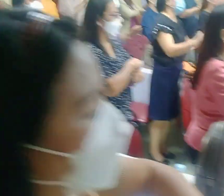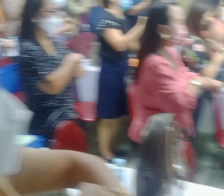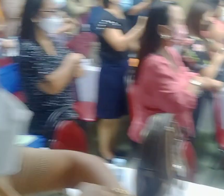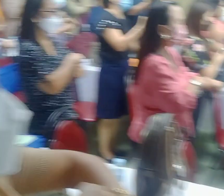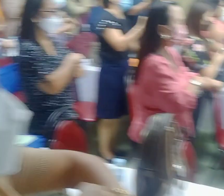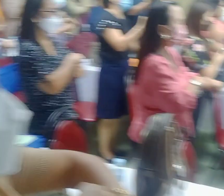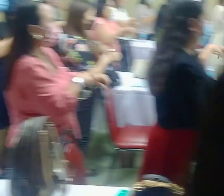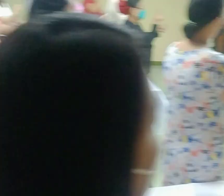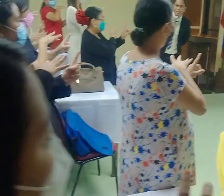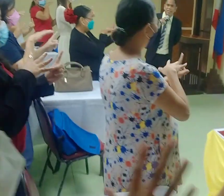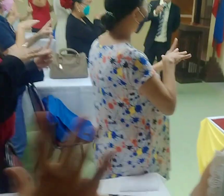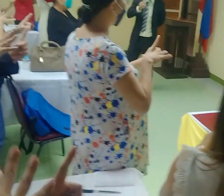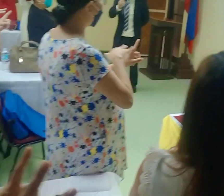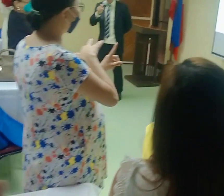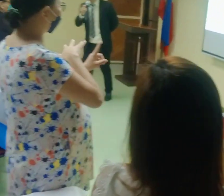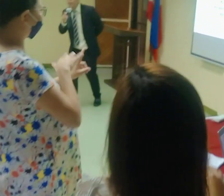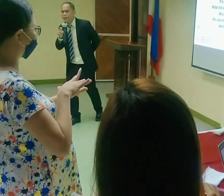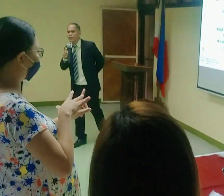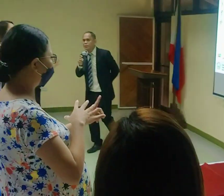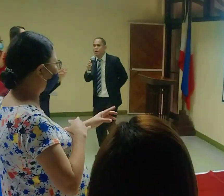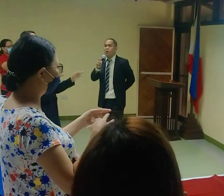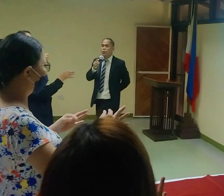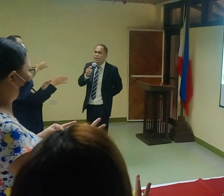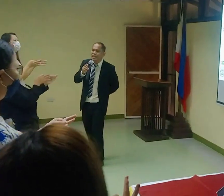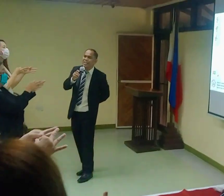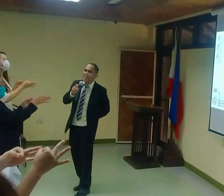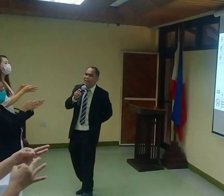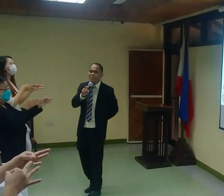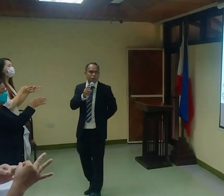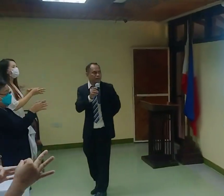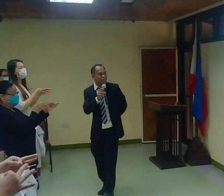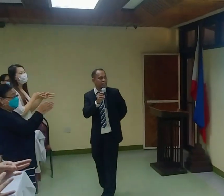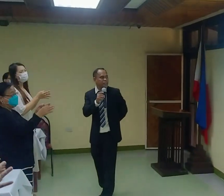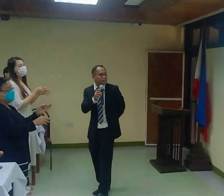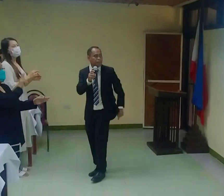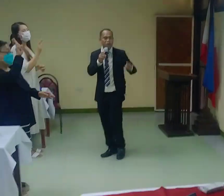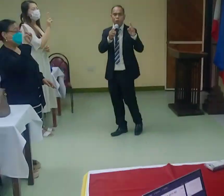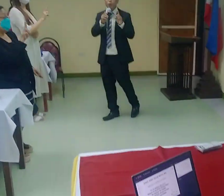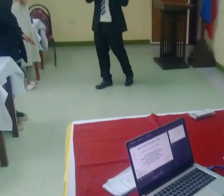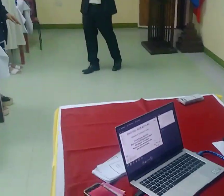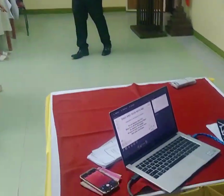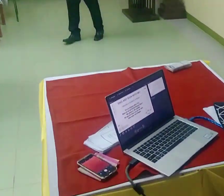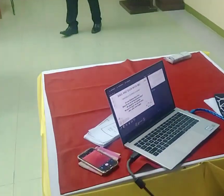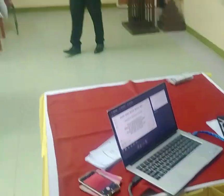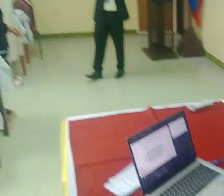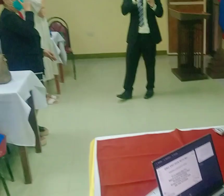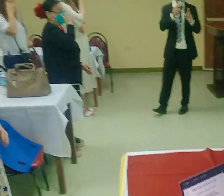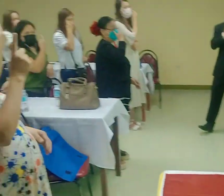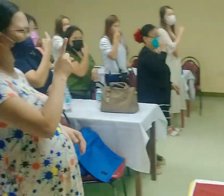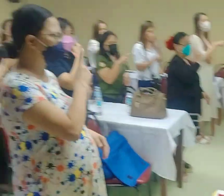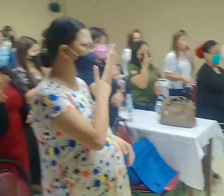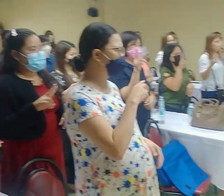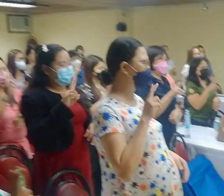time? We observe, we explain, we use our eyes, we